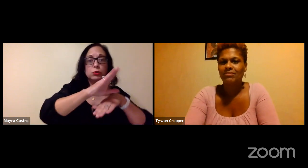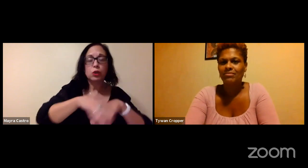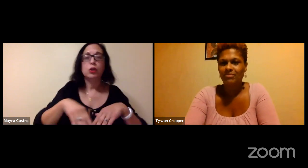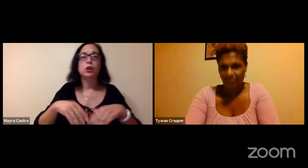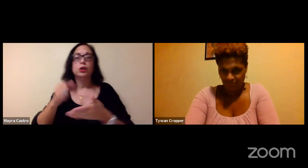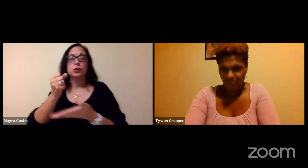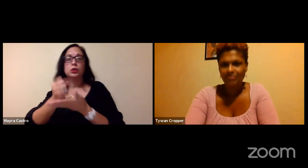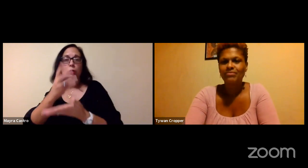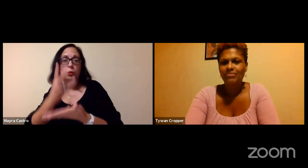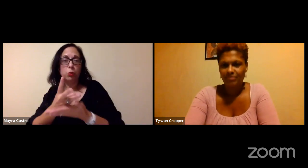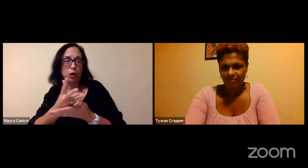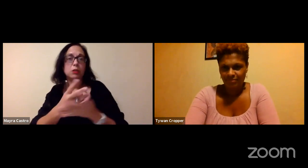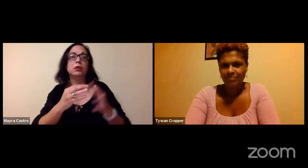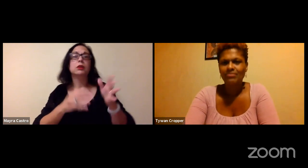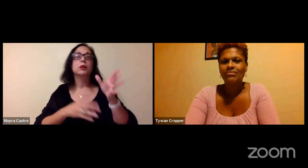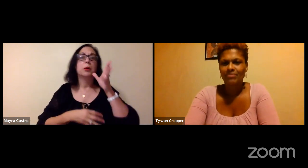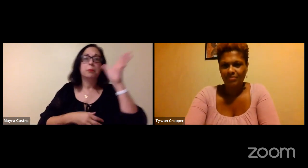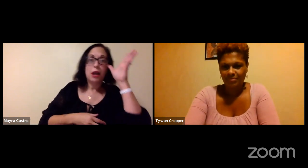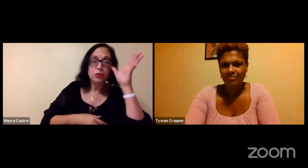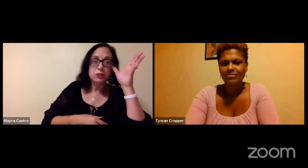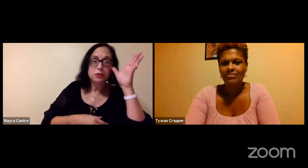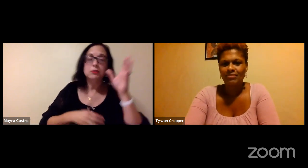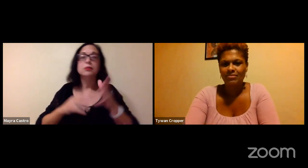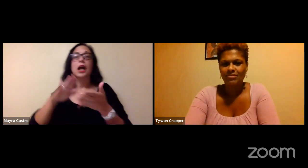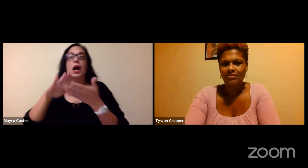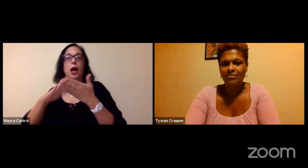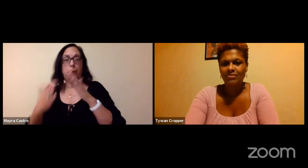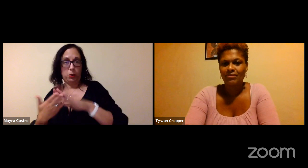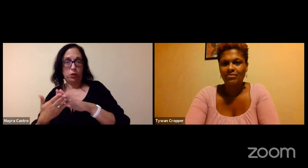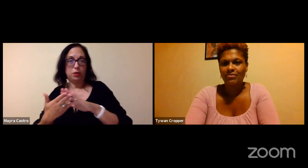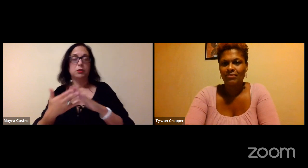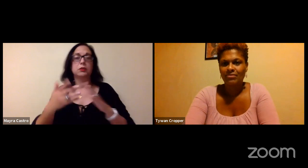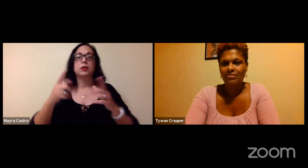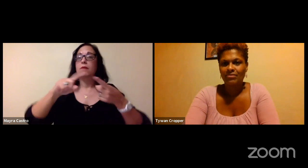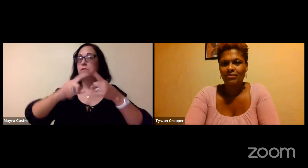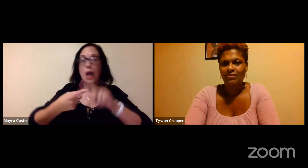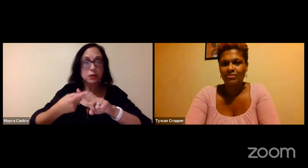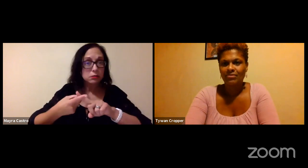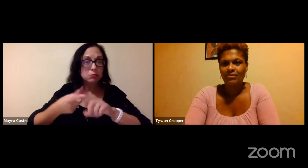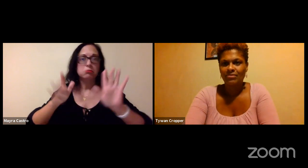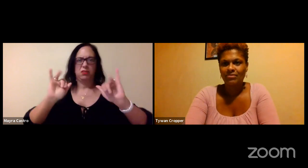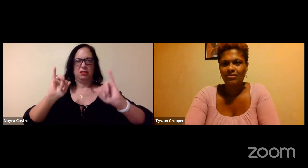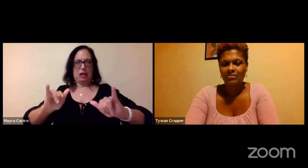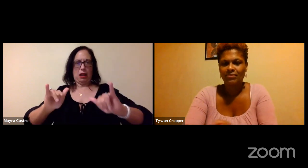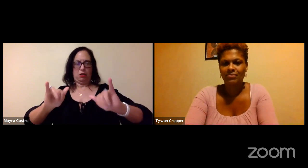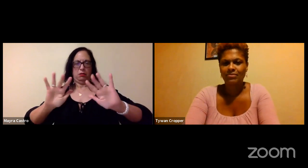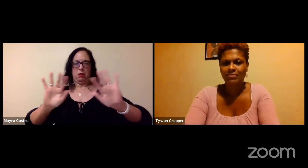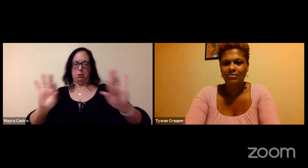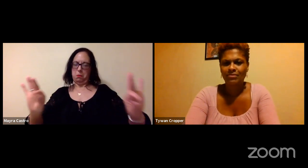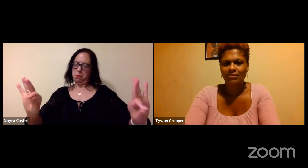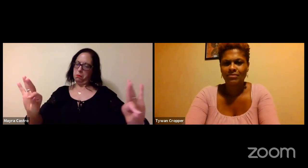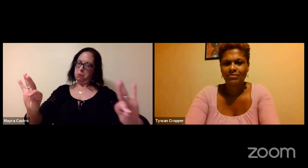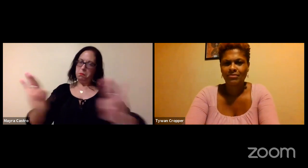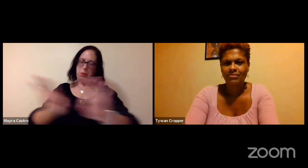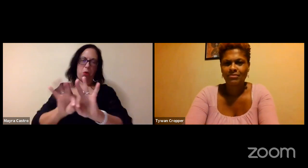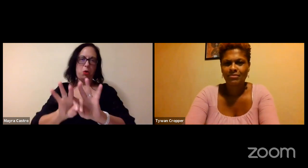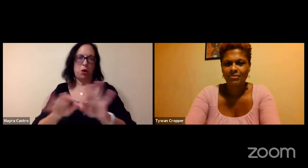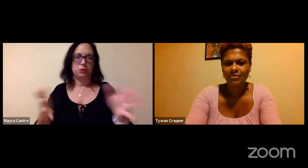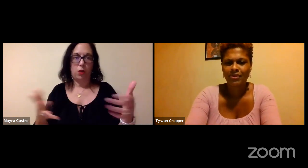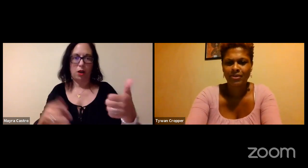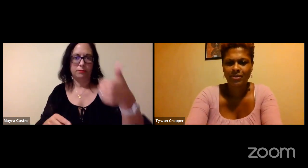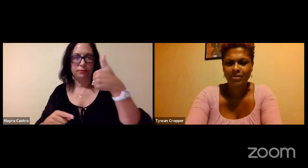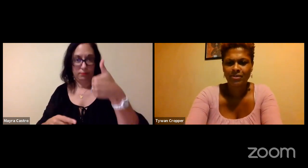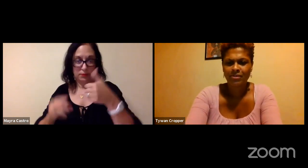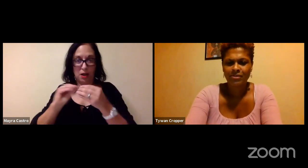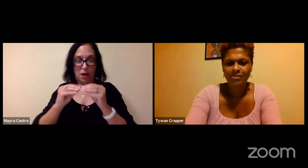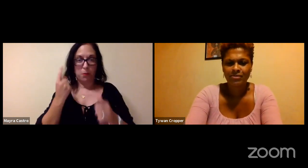Educators, administrators, counselors, social workers, parents, community members, friends, whoever you